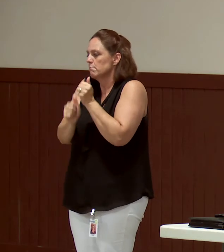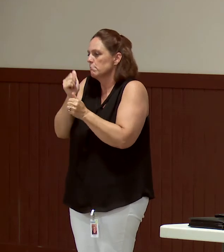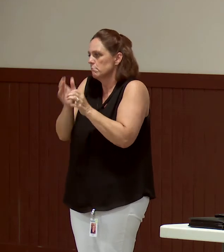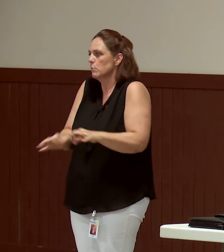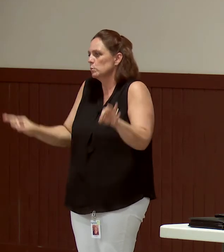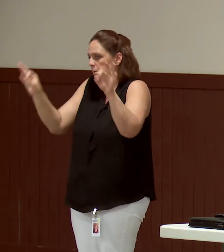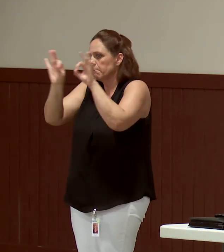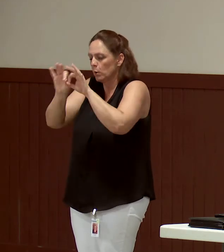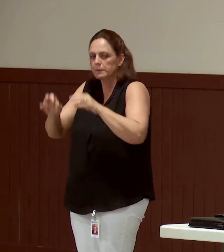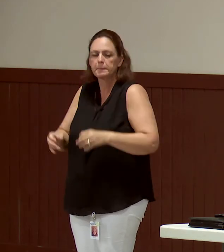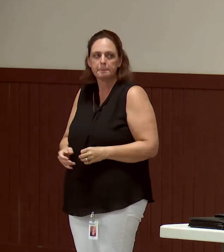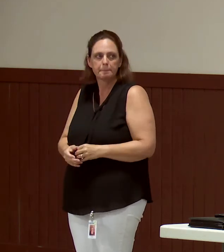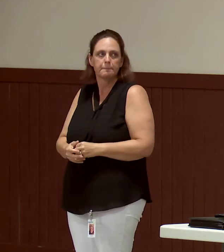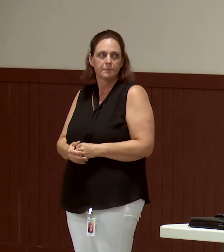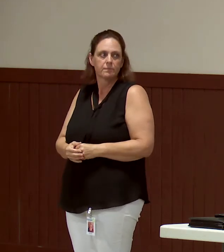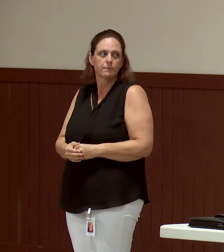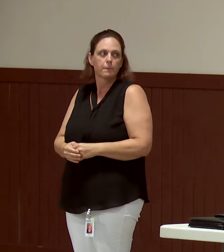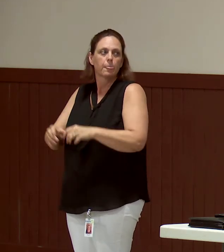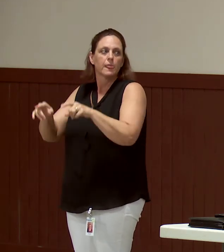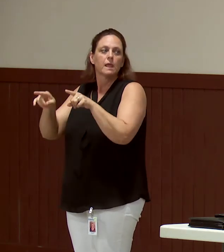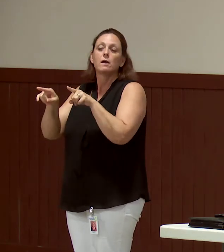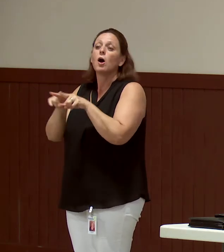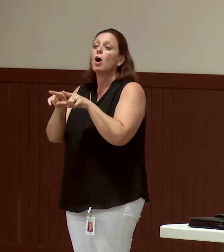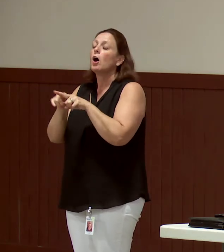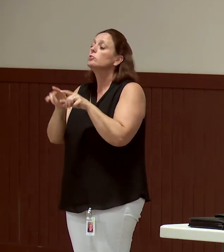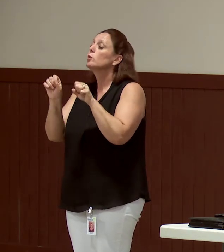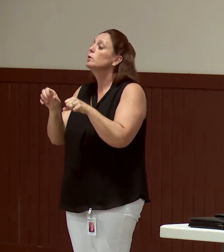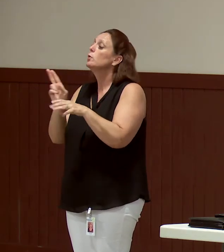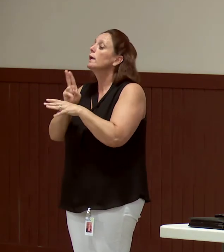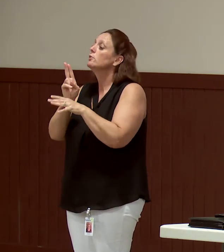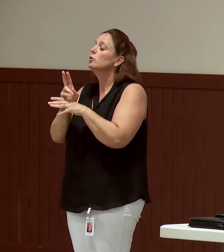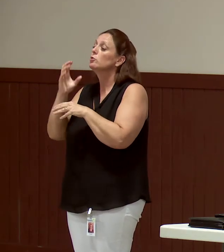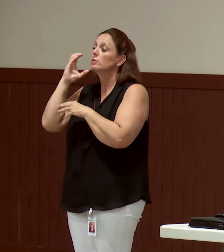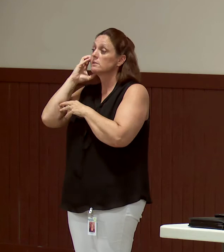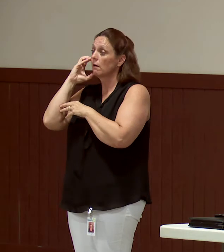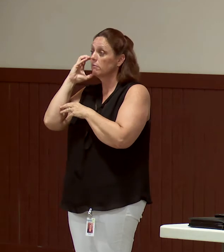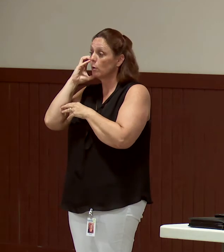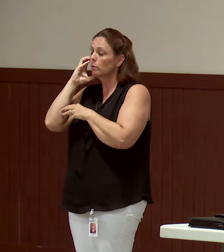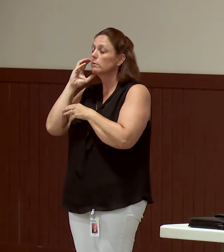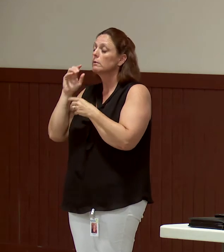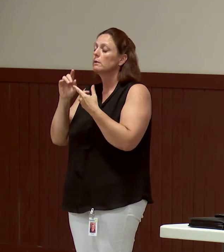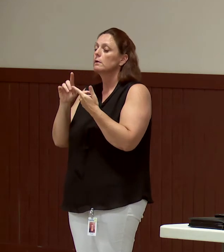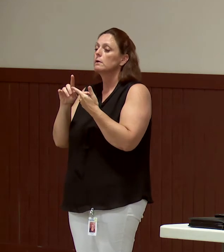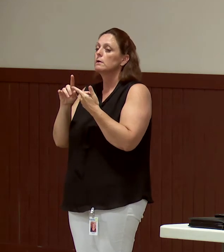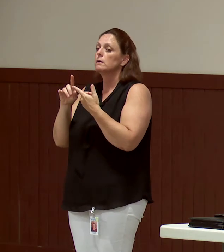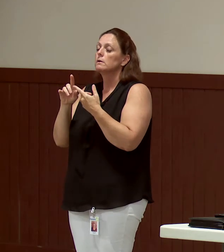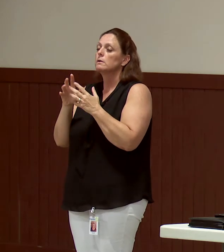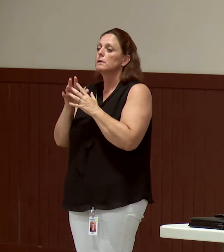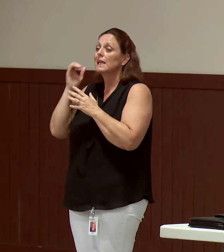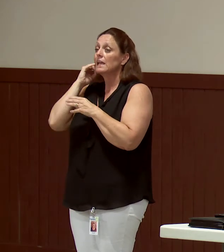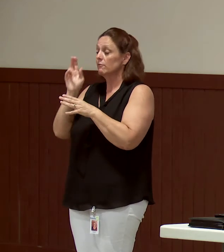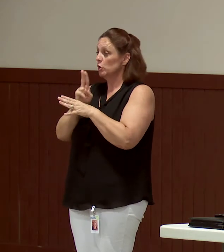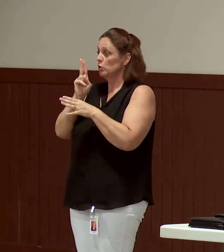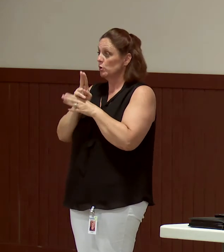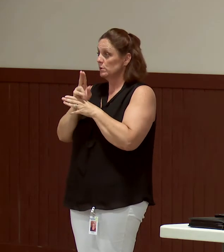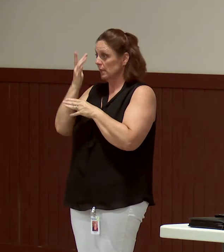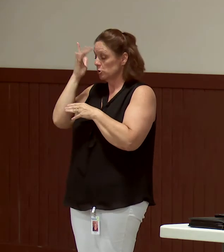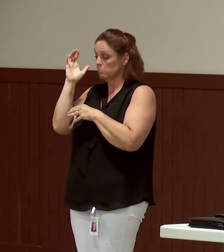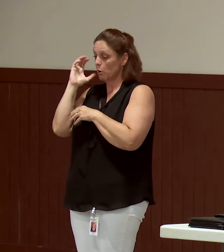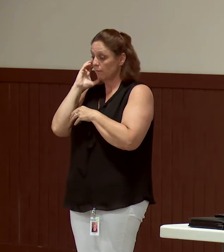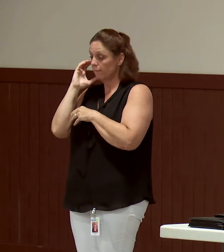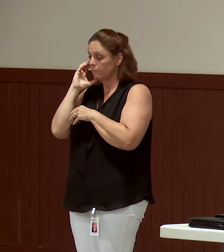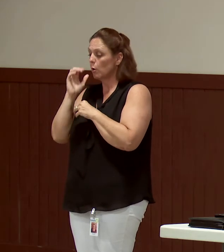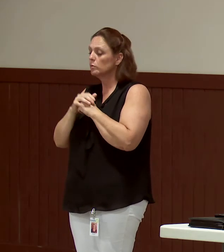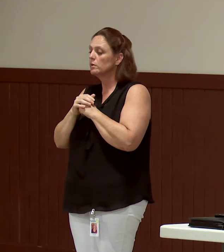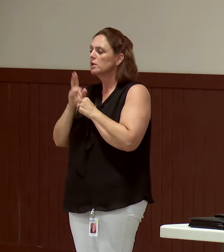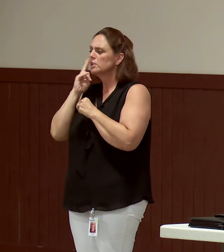priority. It also works on phones, on smartphones. If you are using your smartphone, you'll see over to